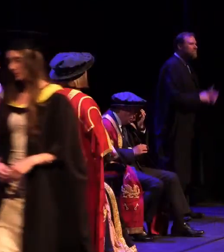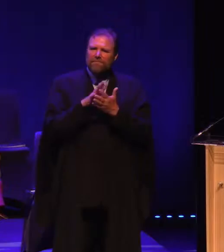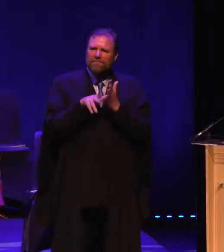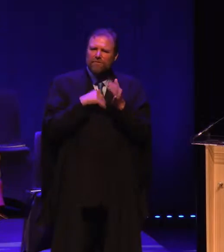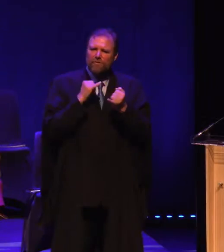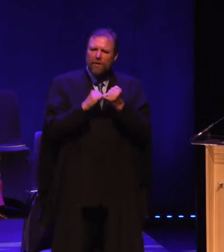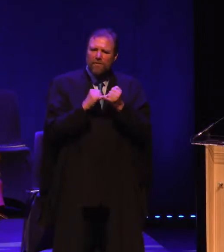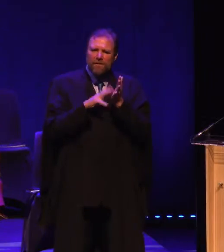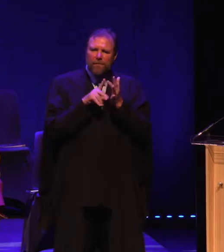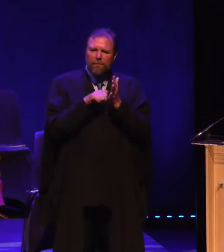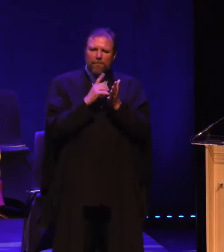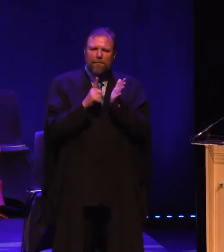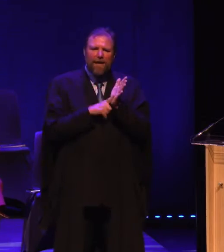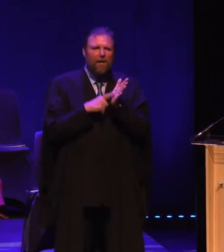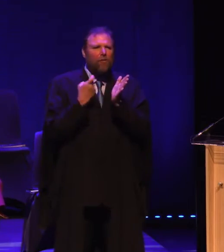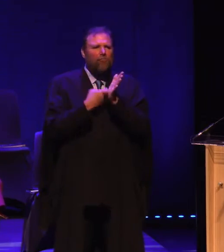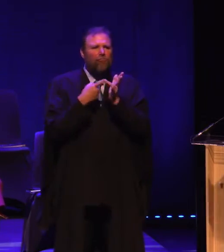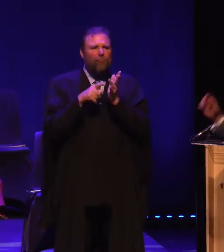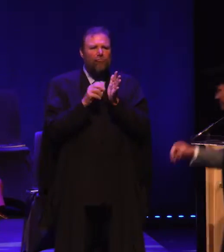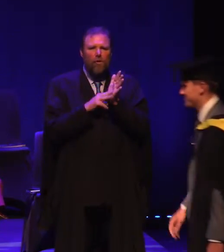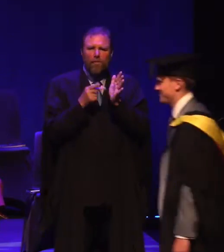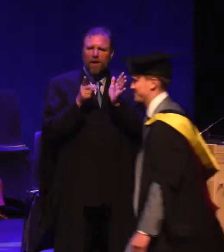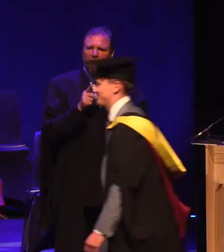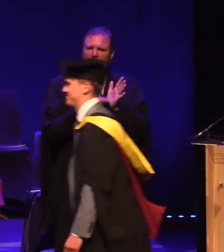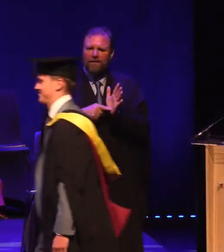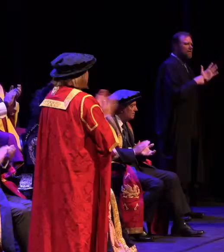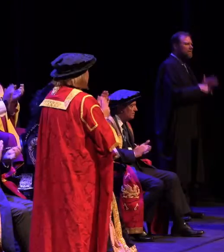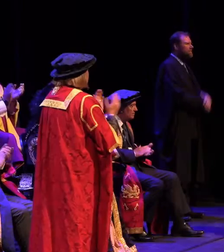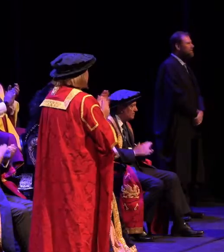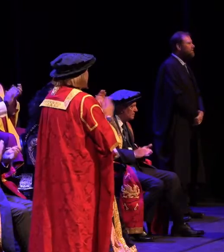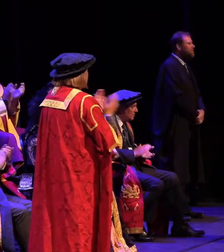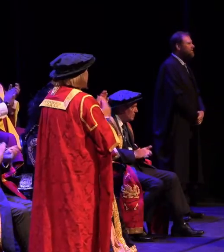Thomas Michael Roadknight.